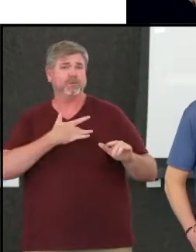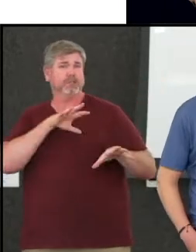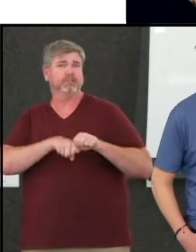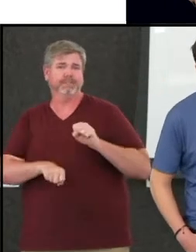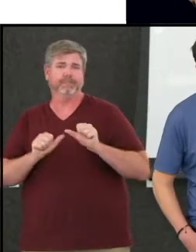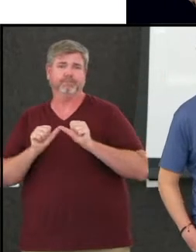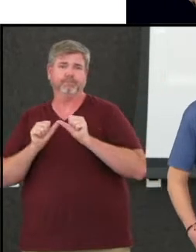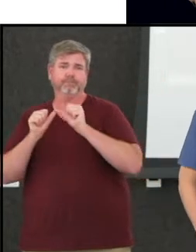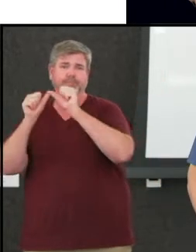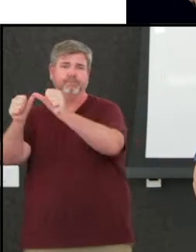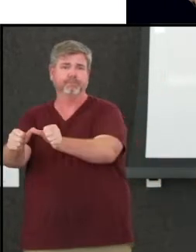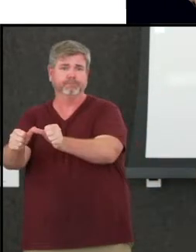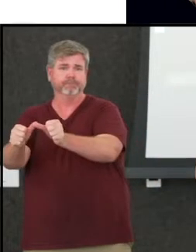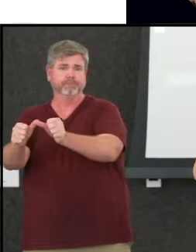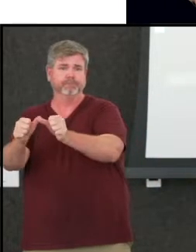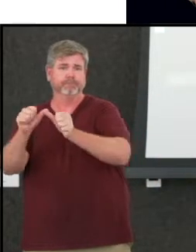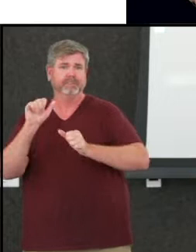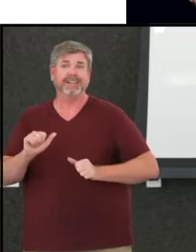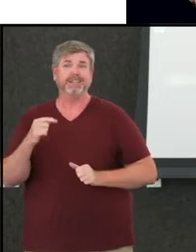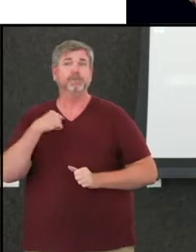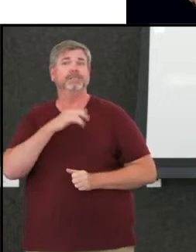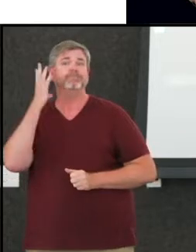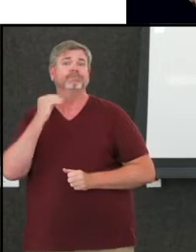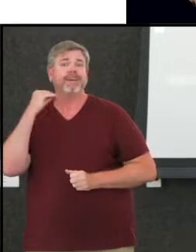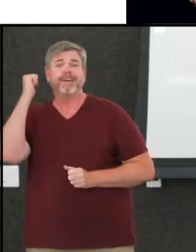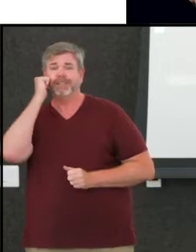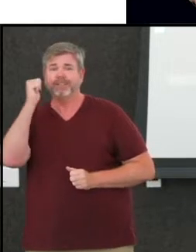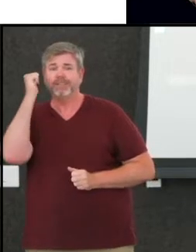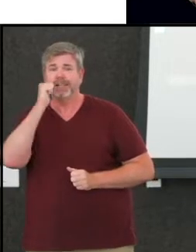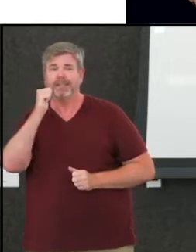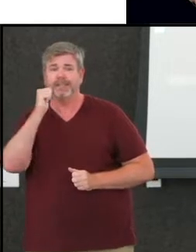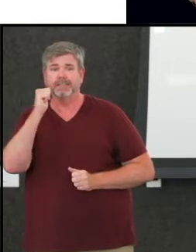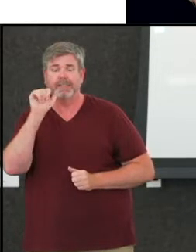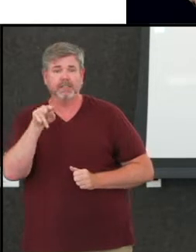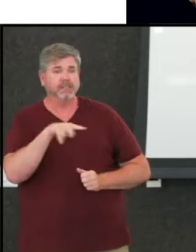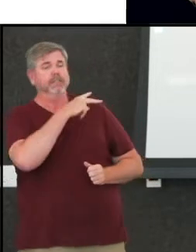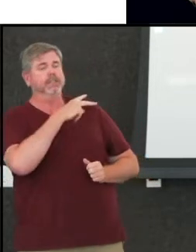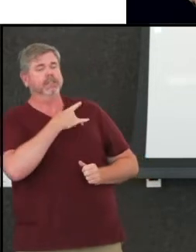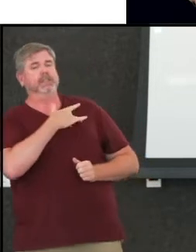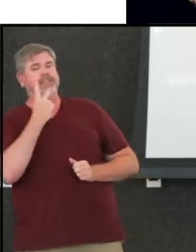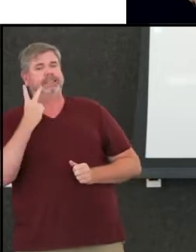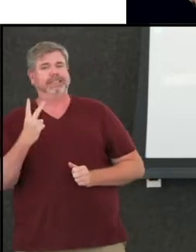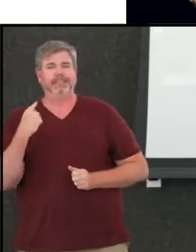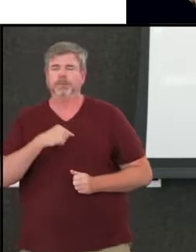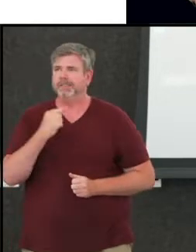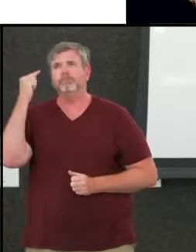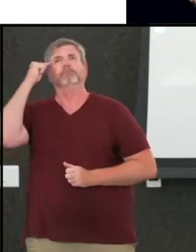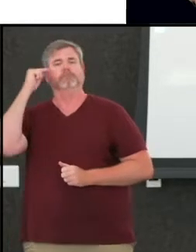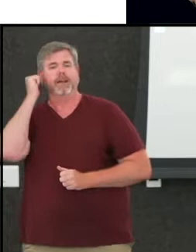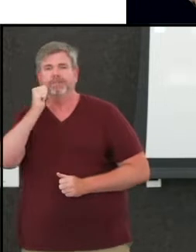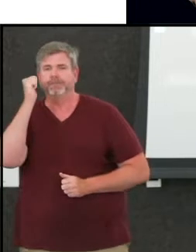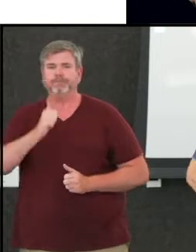be for life. And how we've chosen to channel it is to try to educate